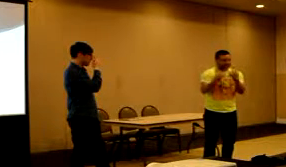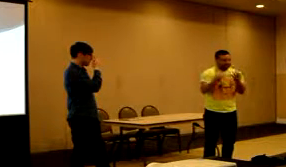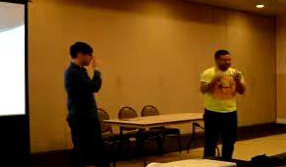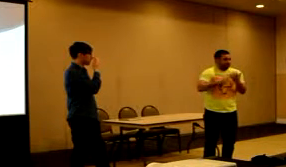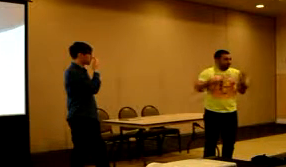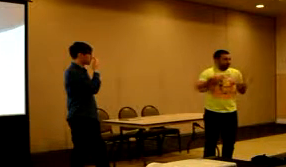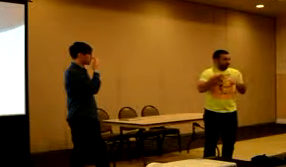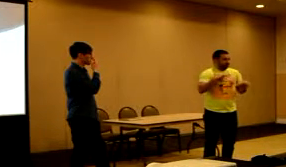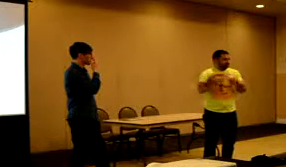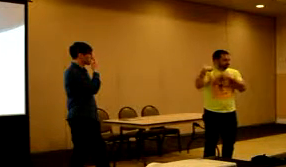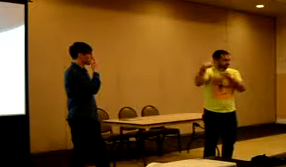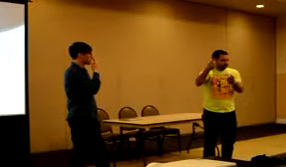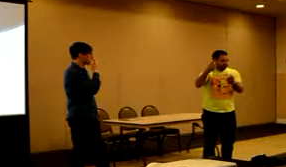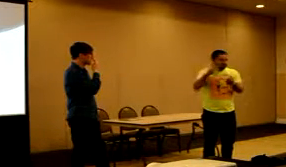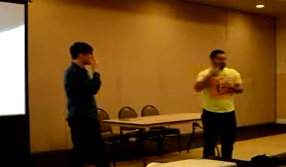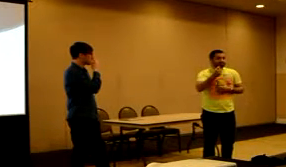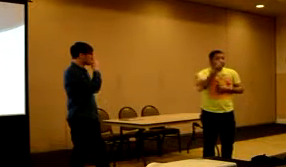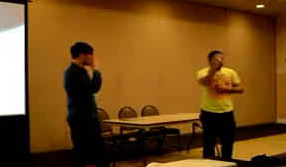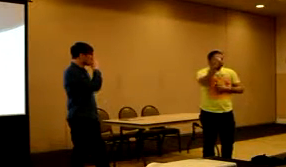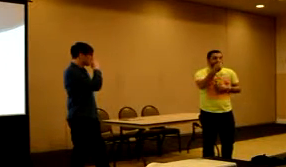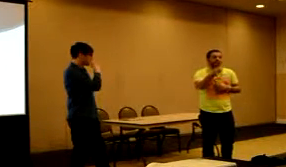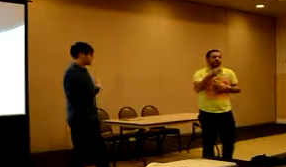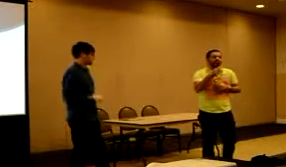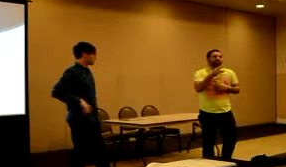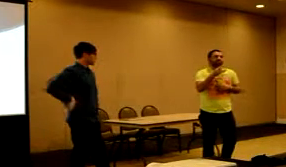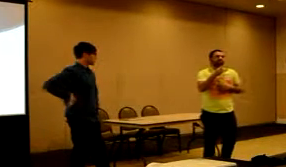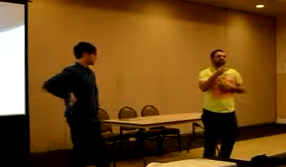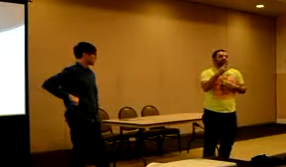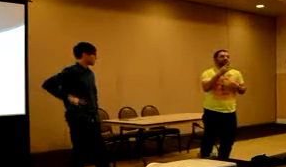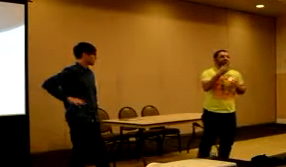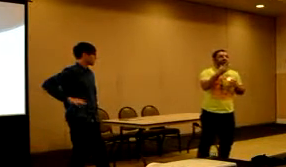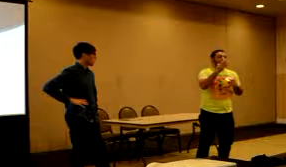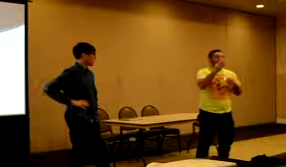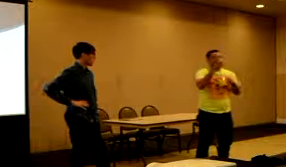we're going to talk about certification and what we want.